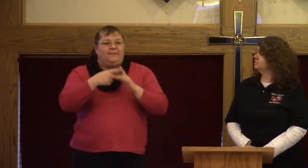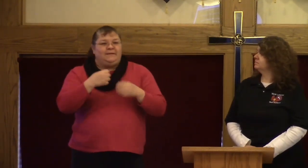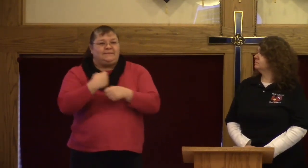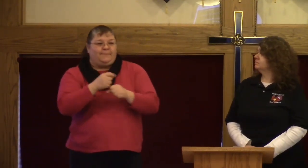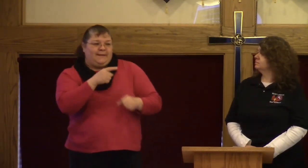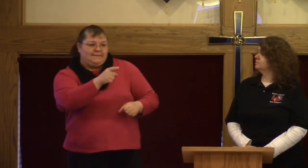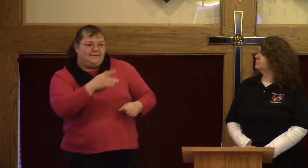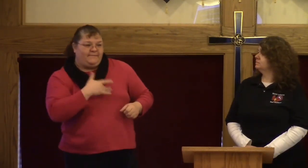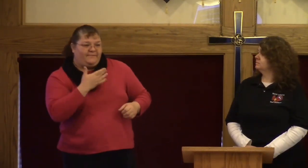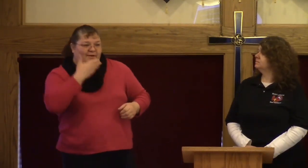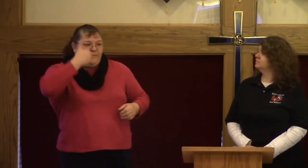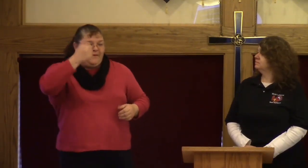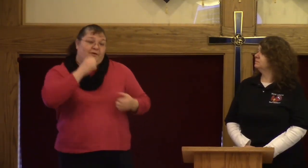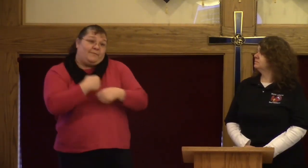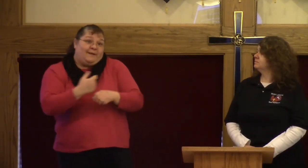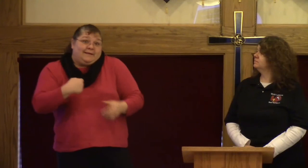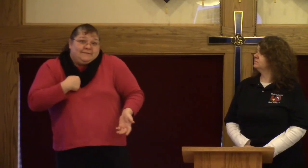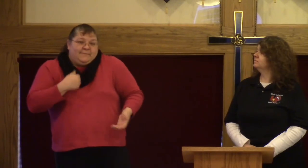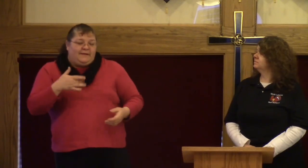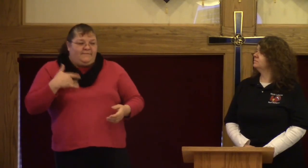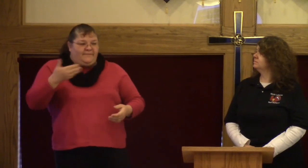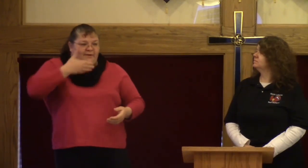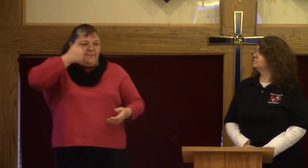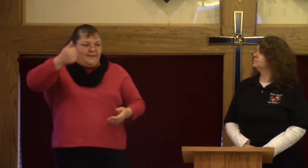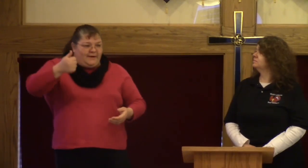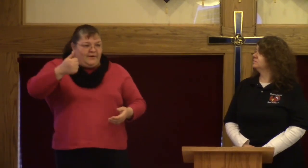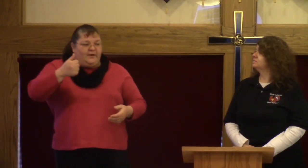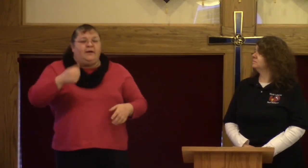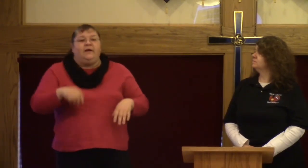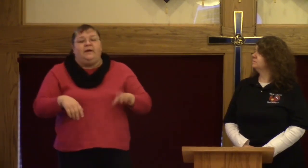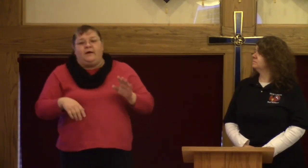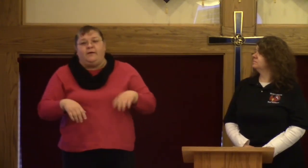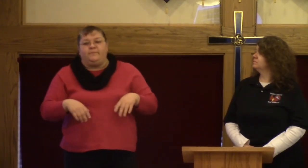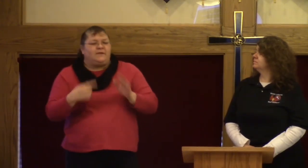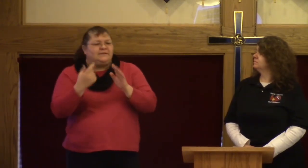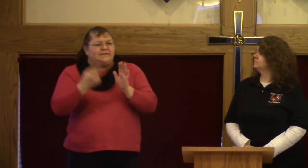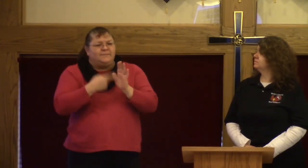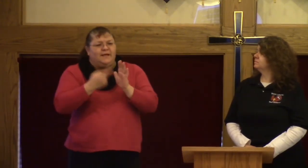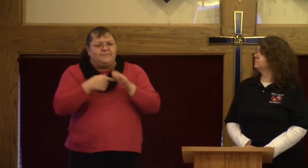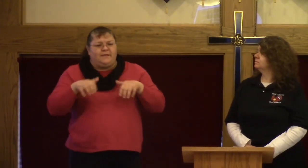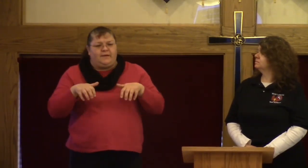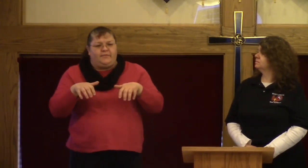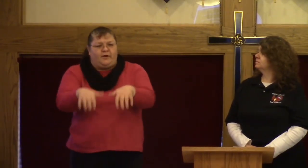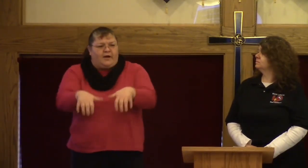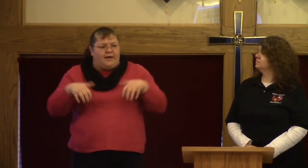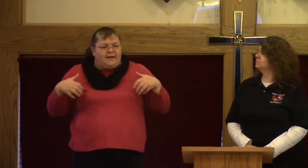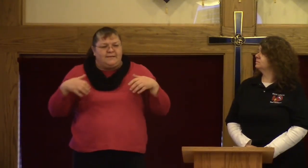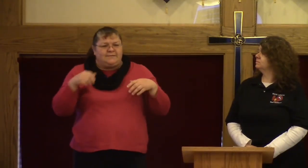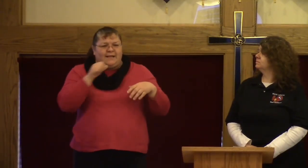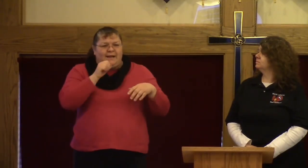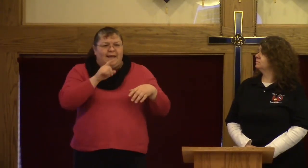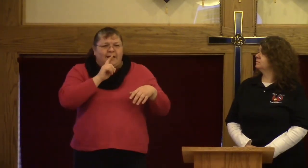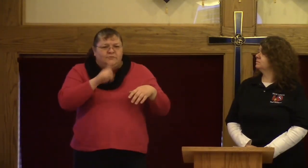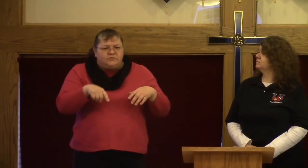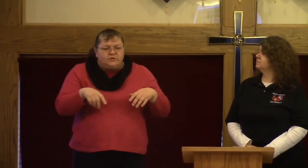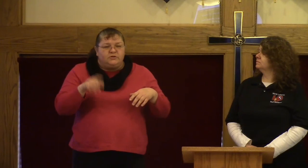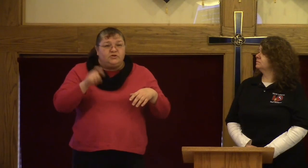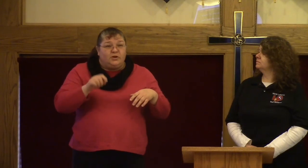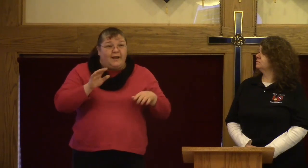that asks questions makes you feel better, makes me feel better also. Sometimes, the people,